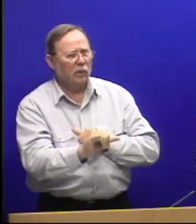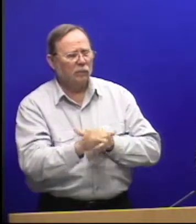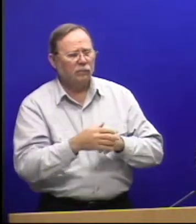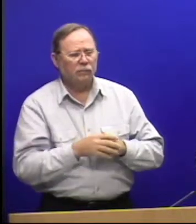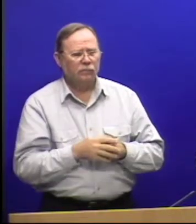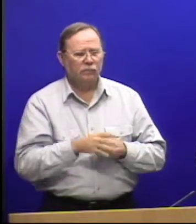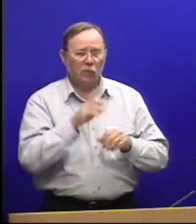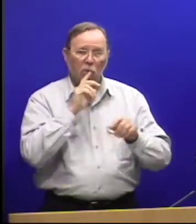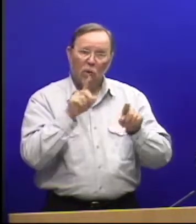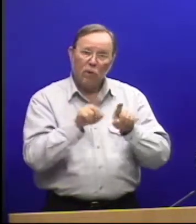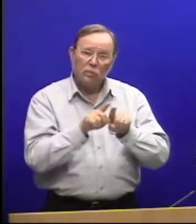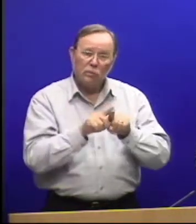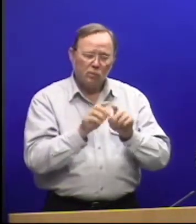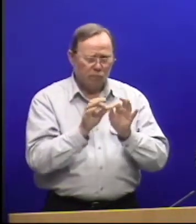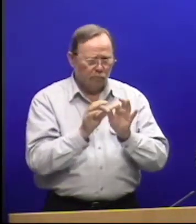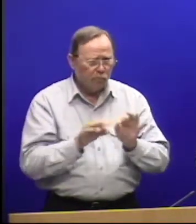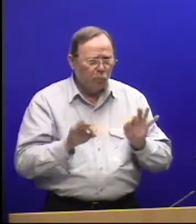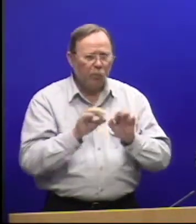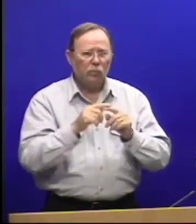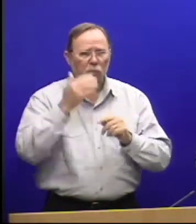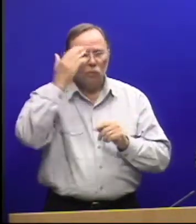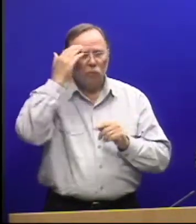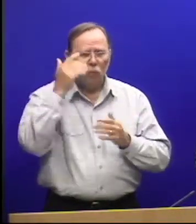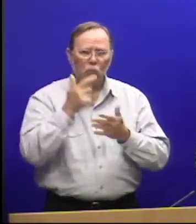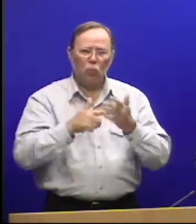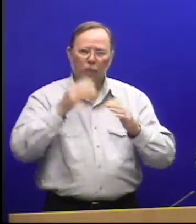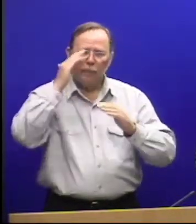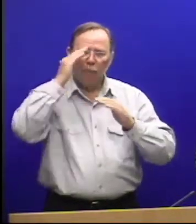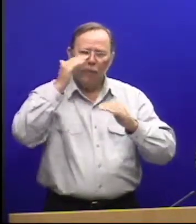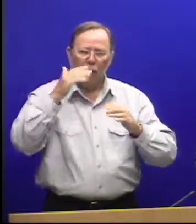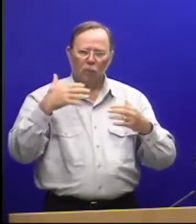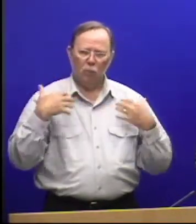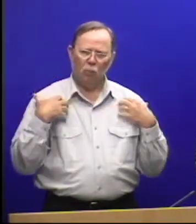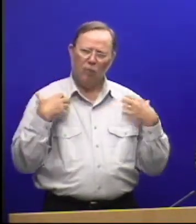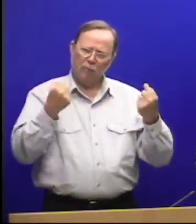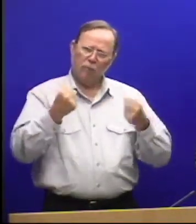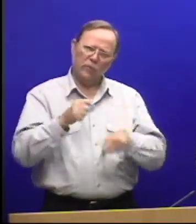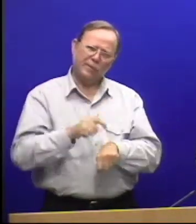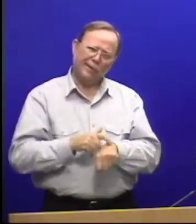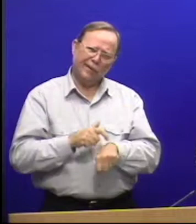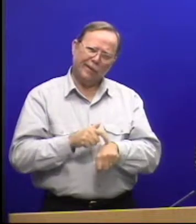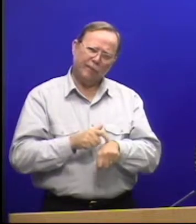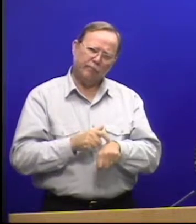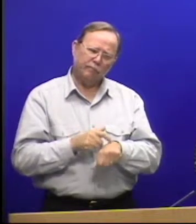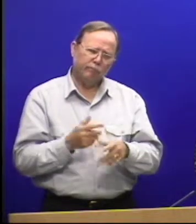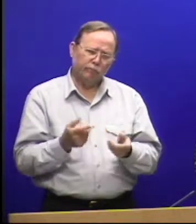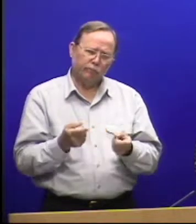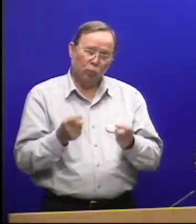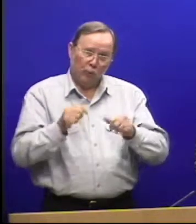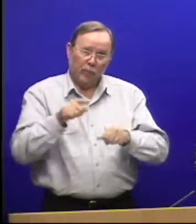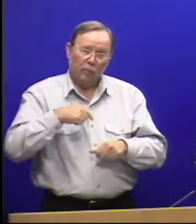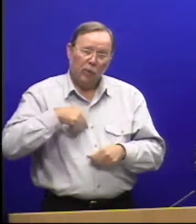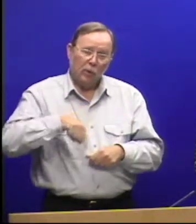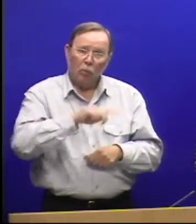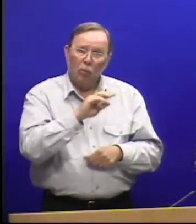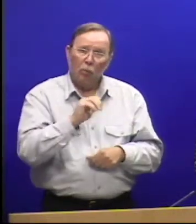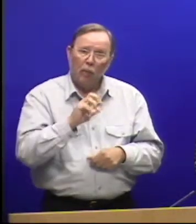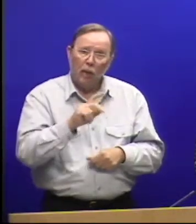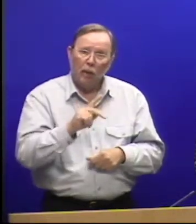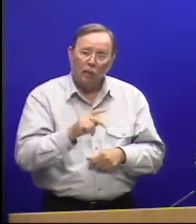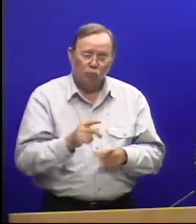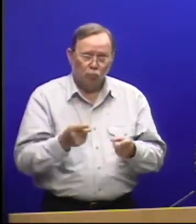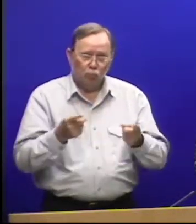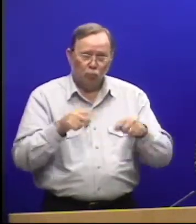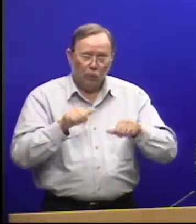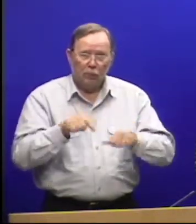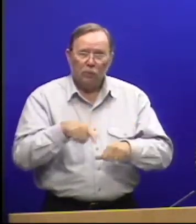Also, it's important to know, what is the expected recovery time? When can you go back? When can you